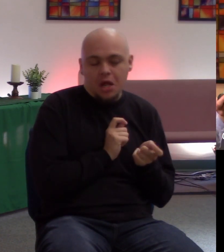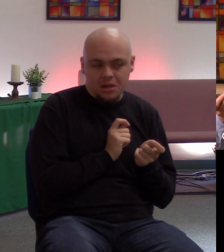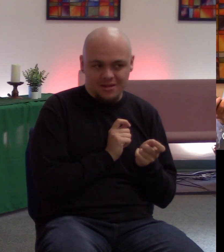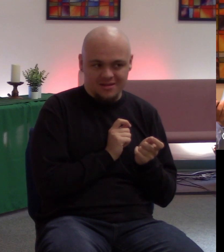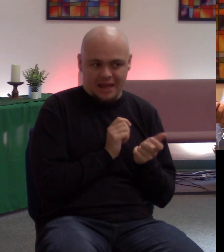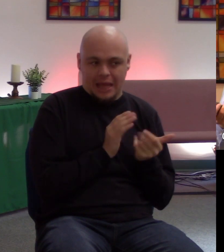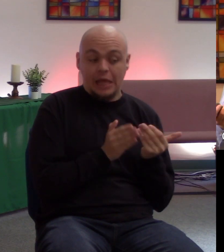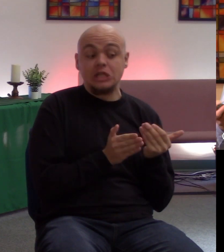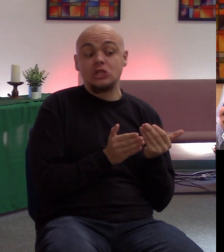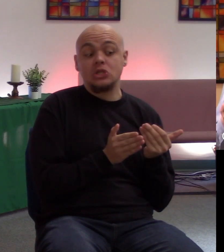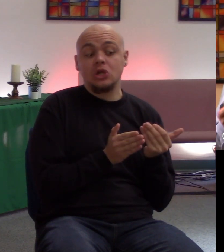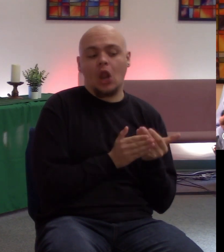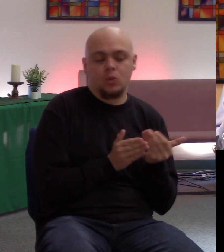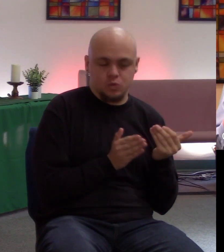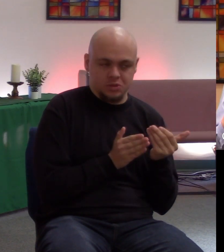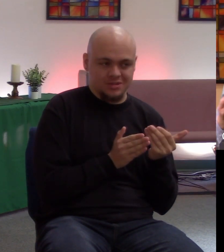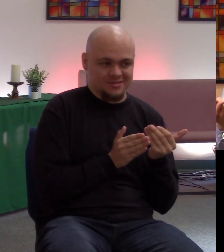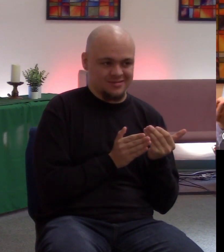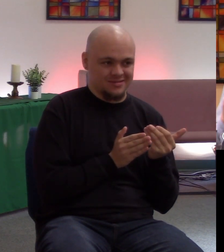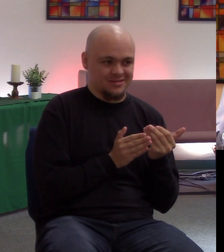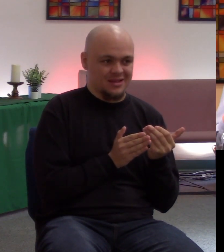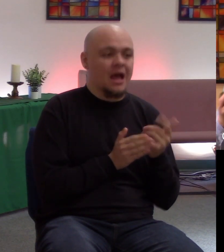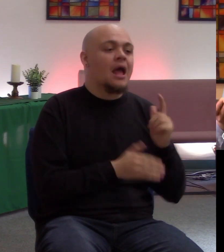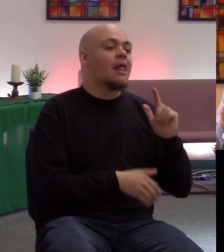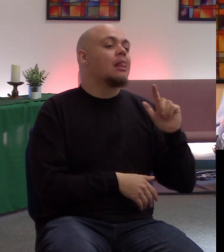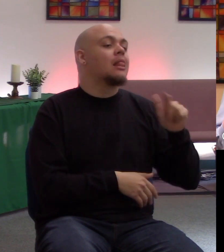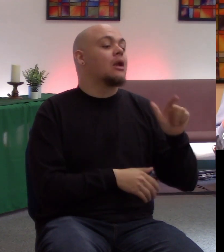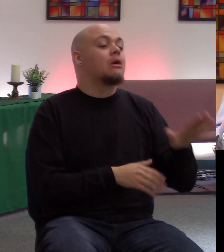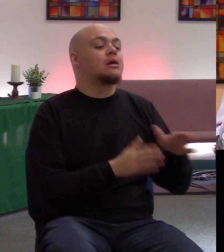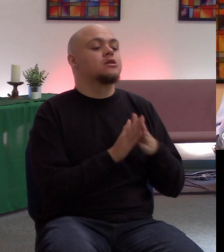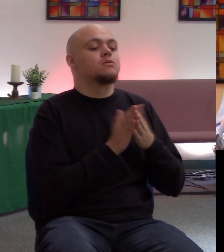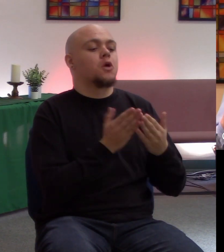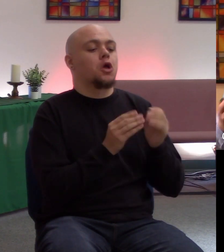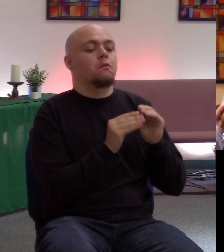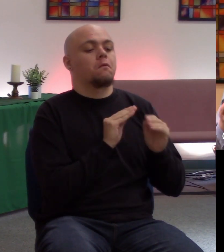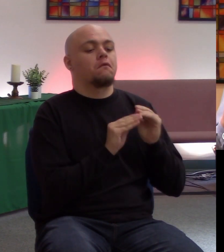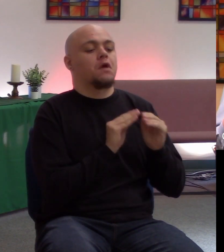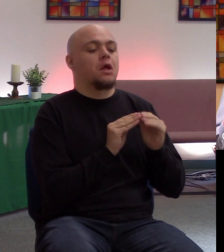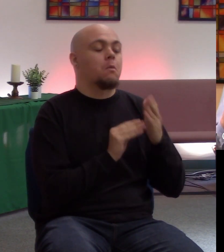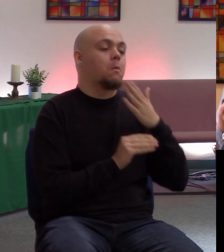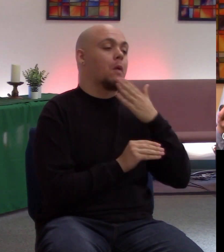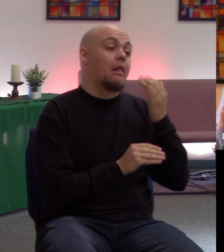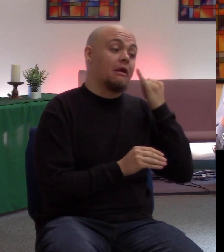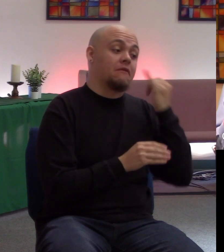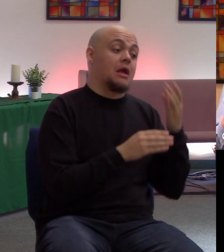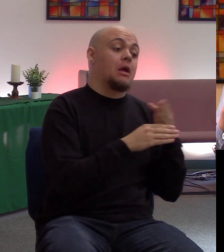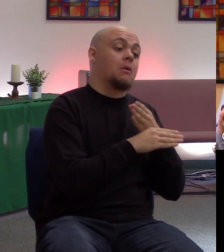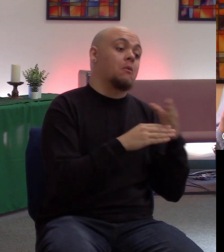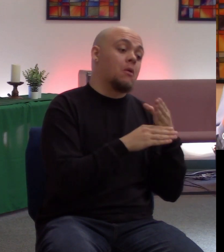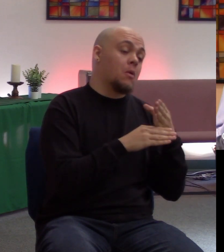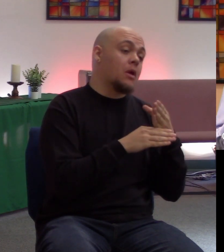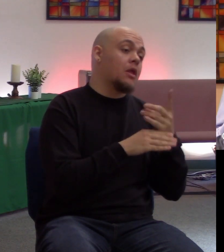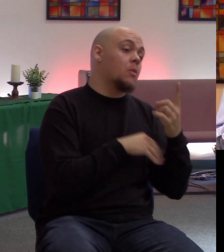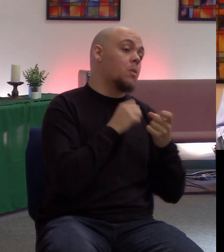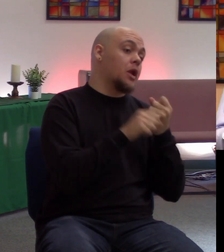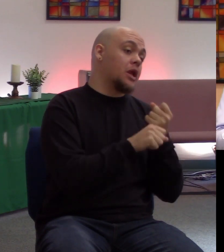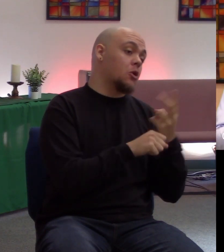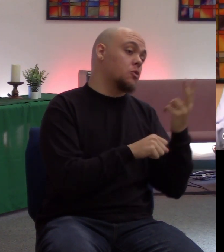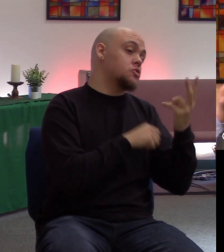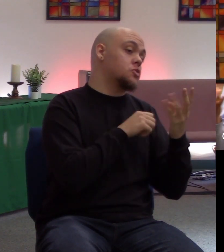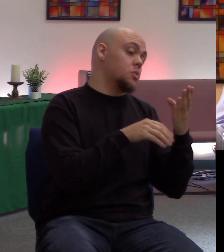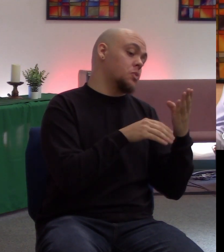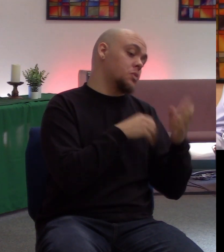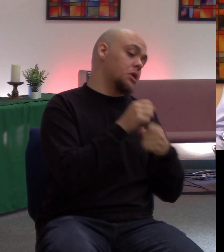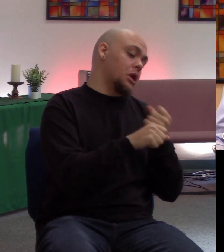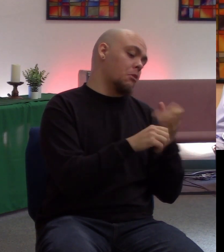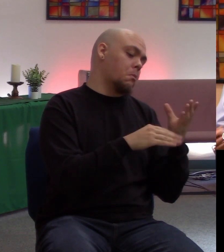right? So he has a tendency to just say, well, it's close. In fact, in his later book and his revision, he writes, well, if it